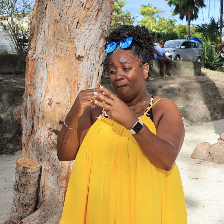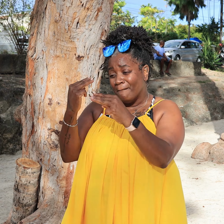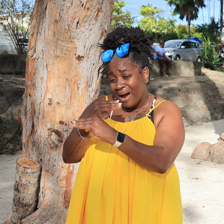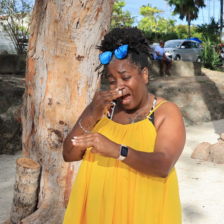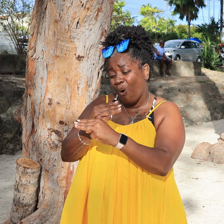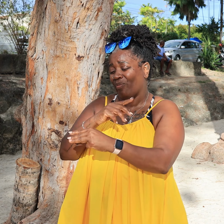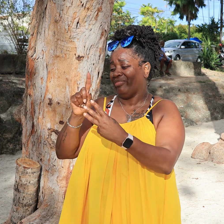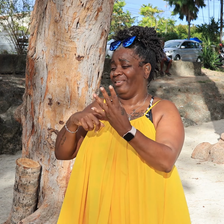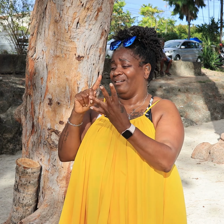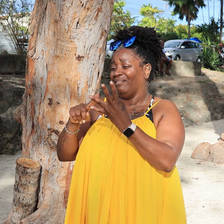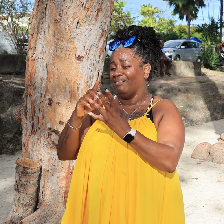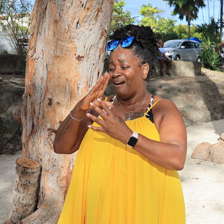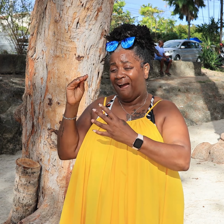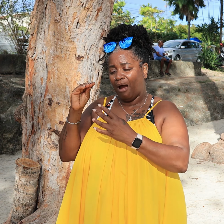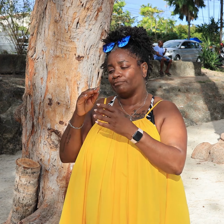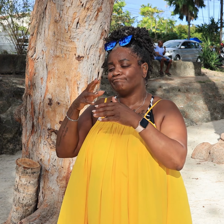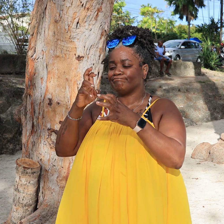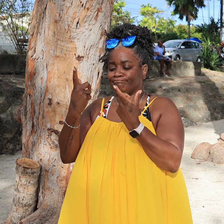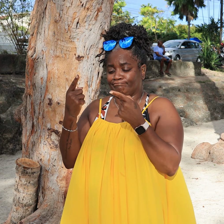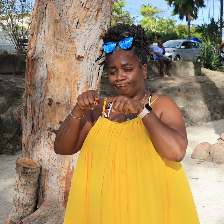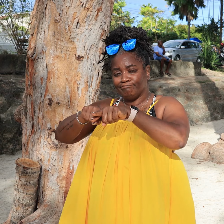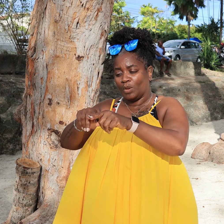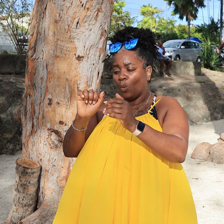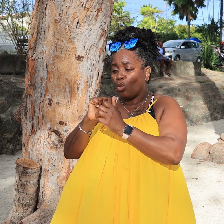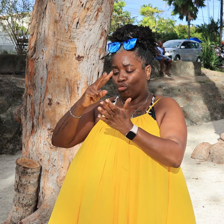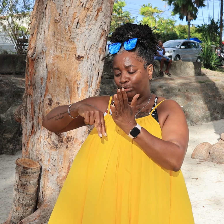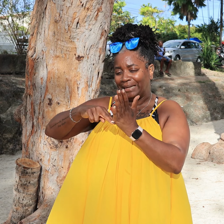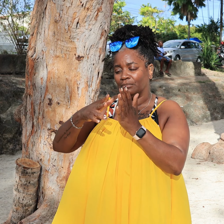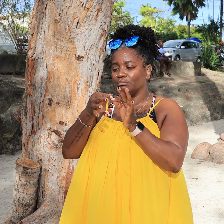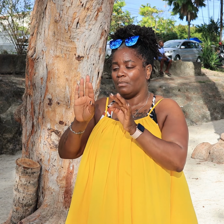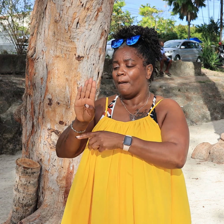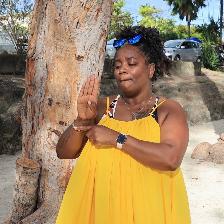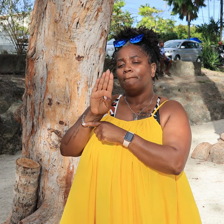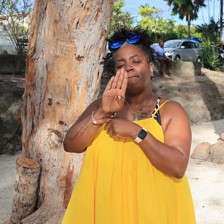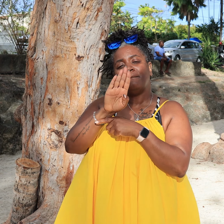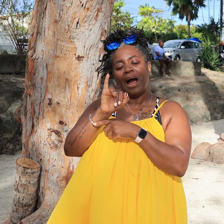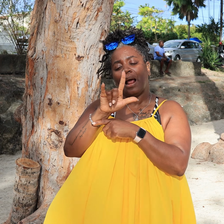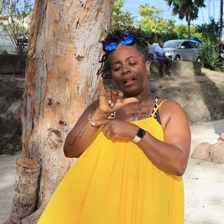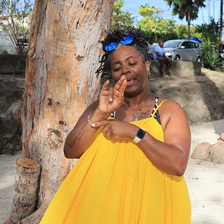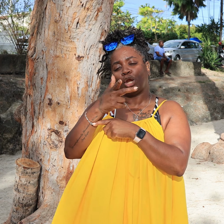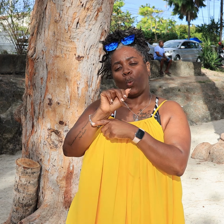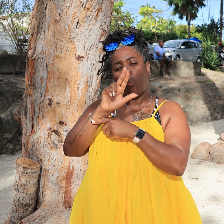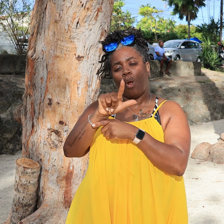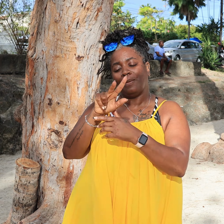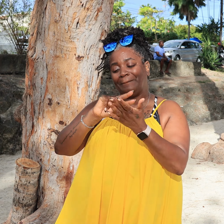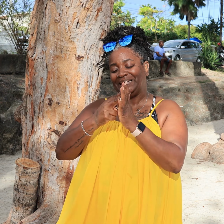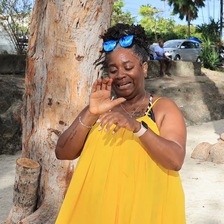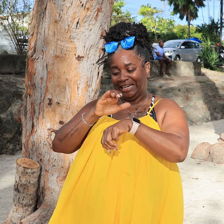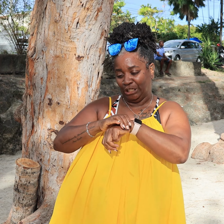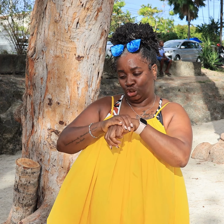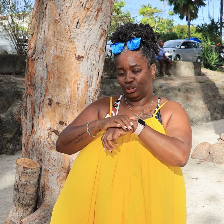terms of English, mathematics, and the ability to read. The students should